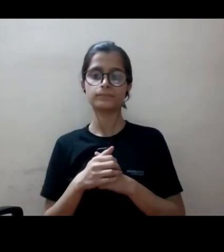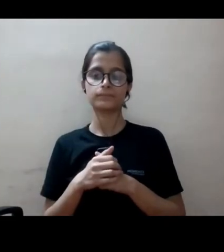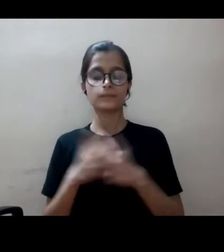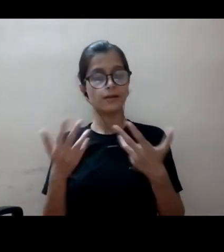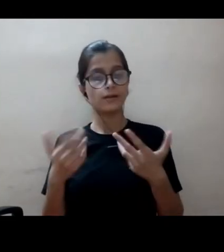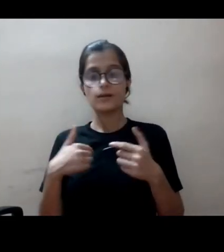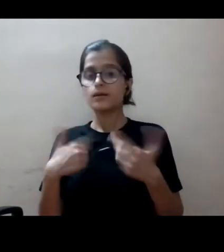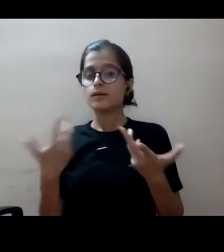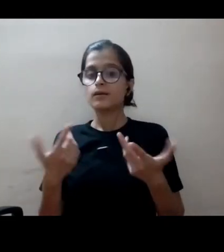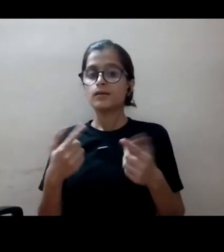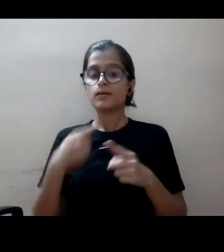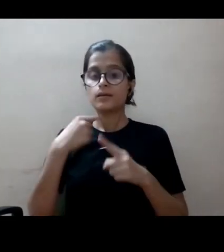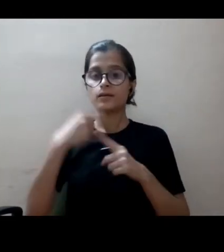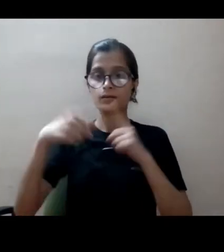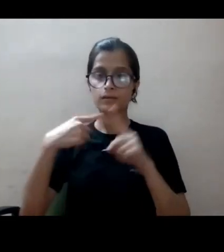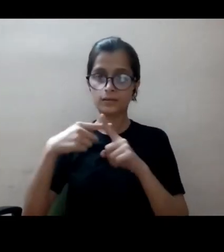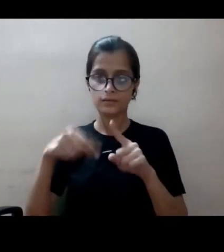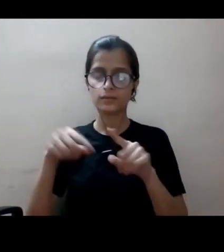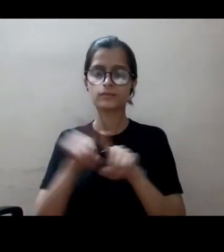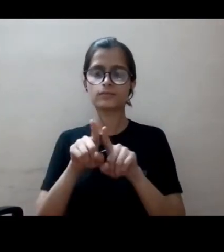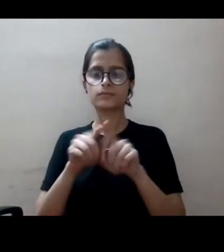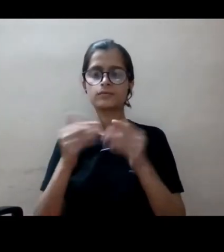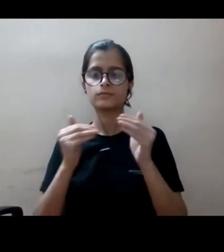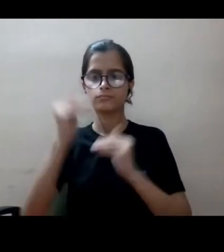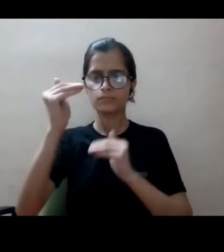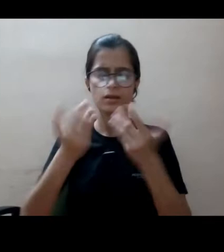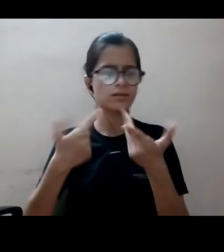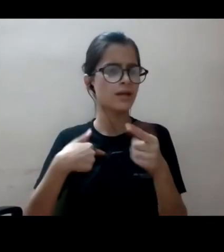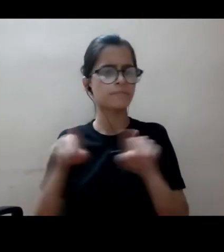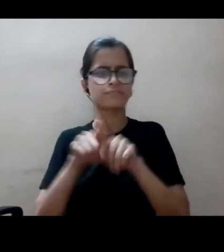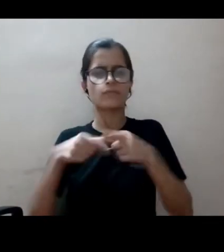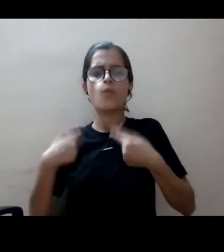I call this talk Cultural Diplomacy and the Art of Getting Lost.